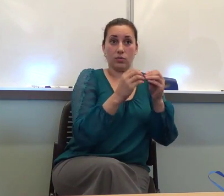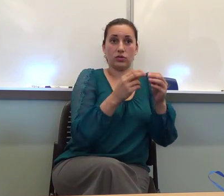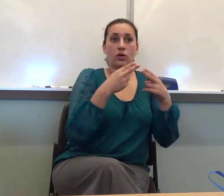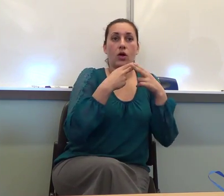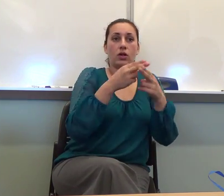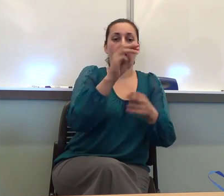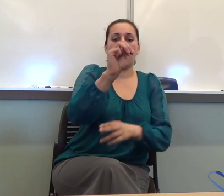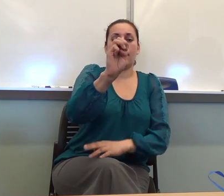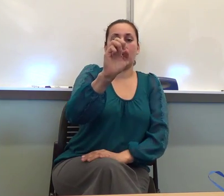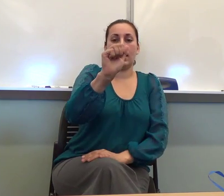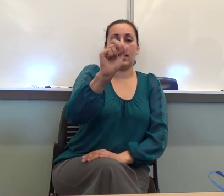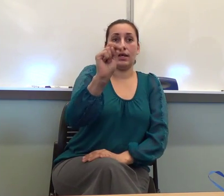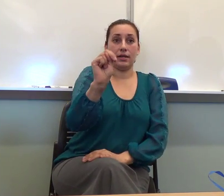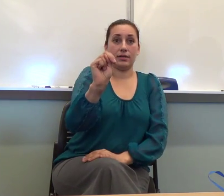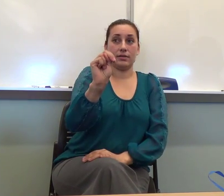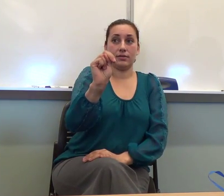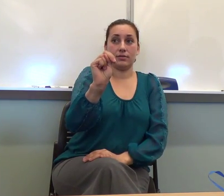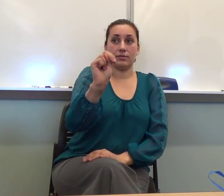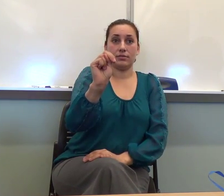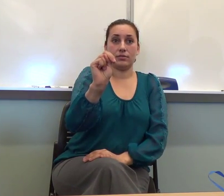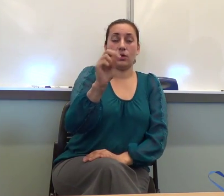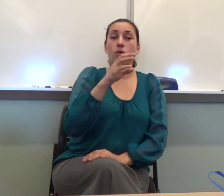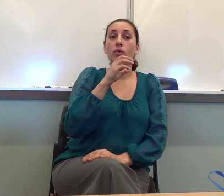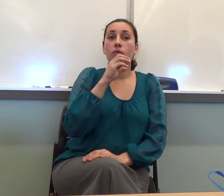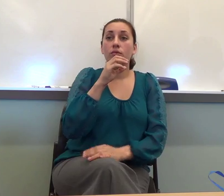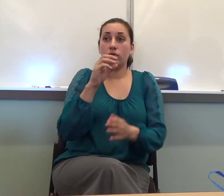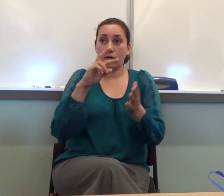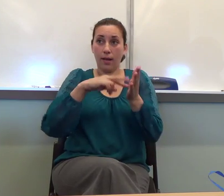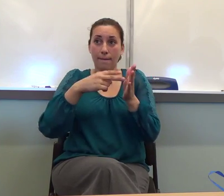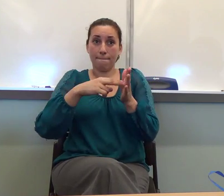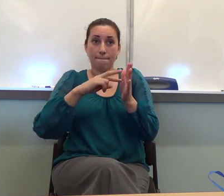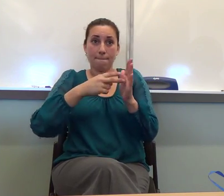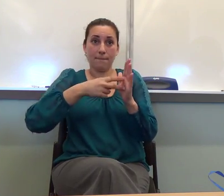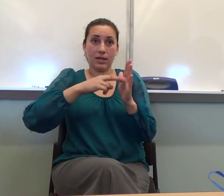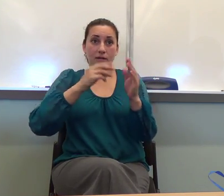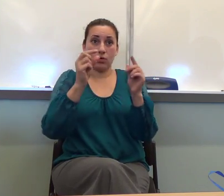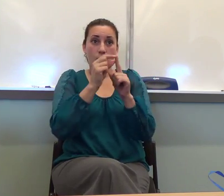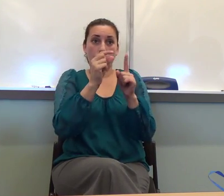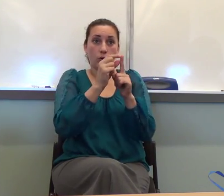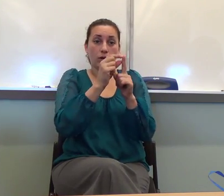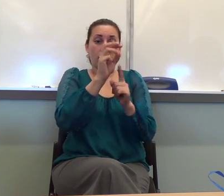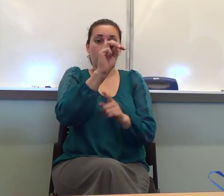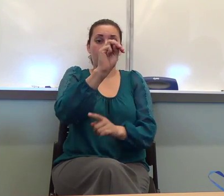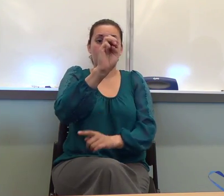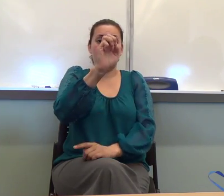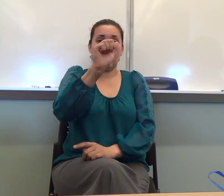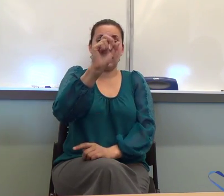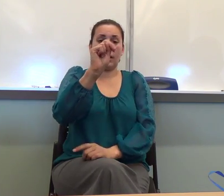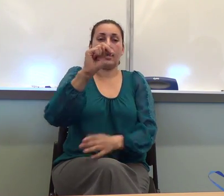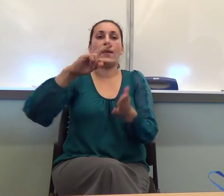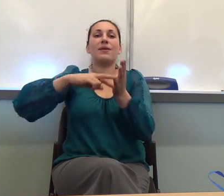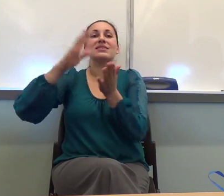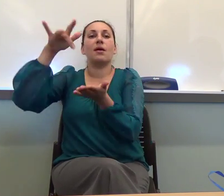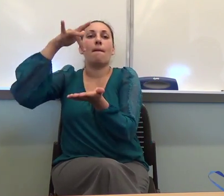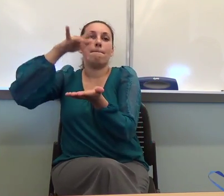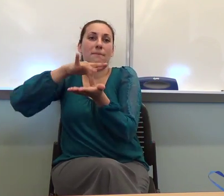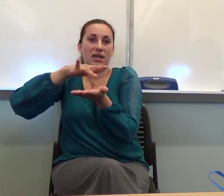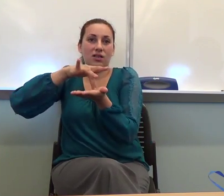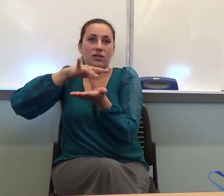And means, one of the older definitions of the word mean is middle. Those are in the middle of this